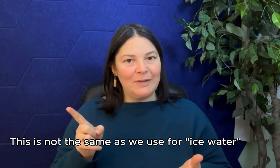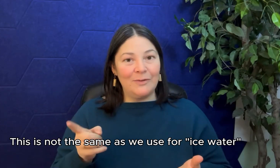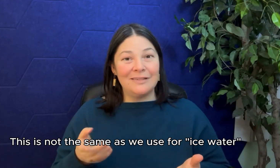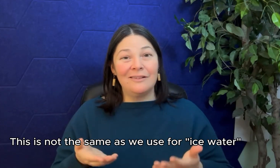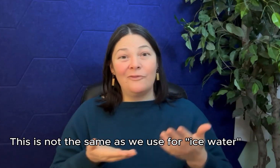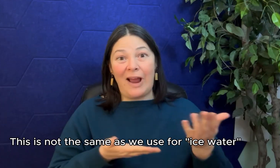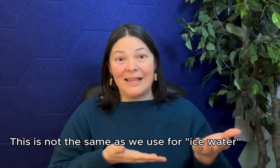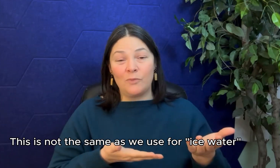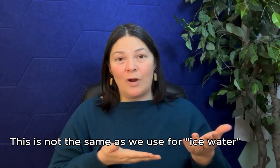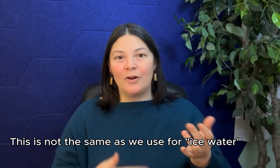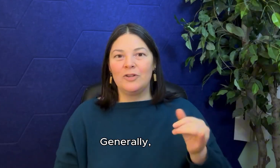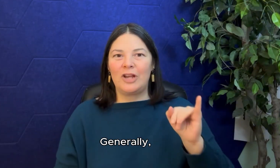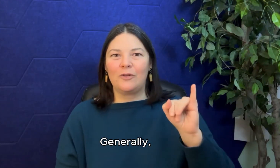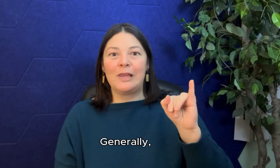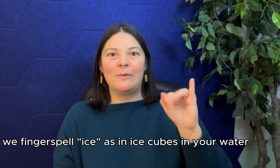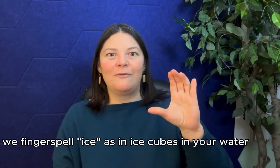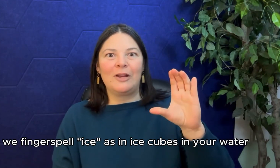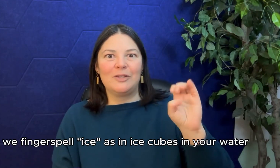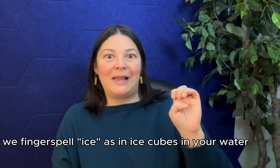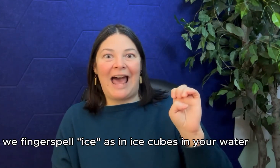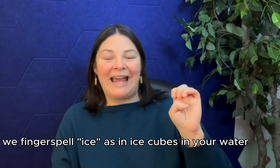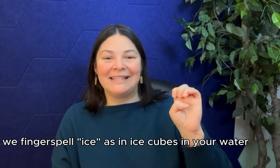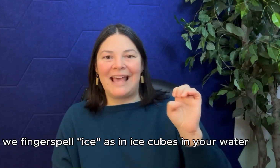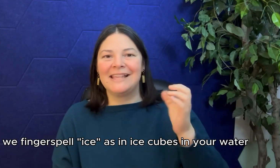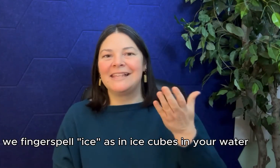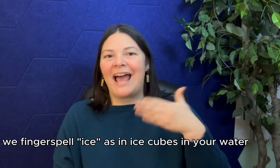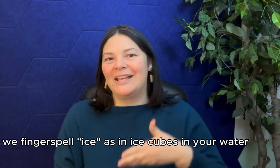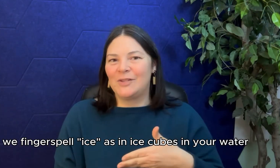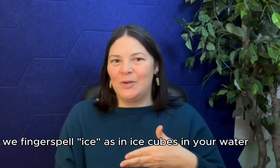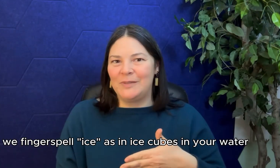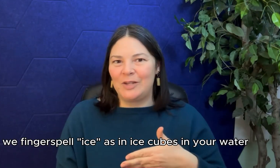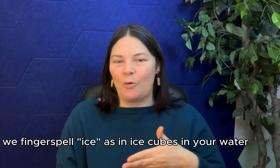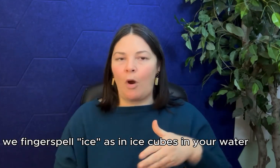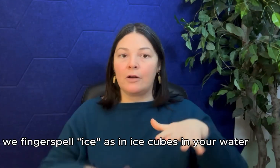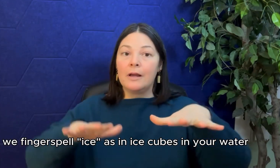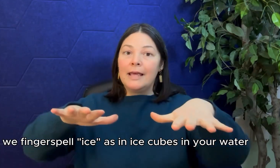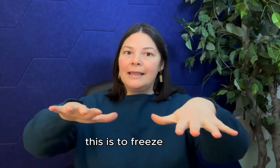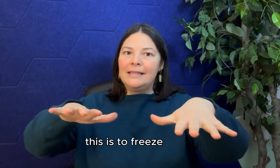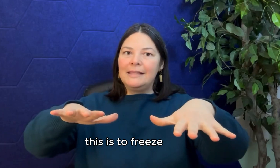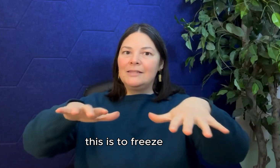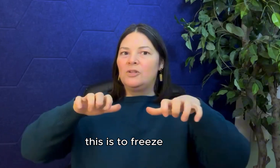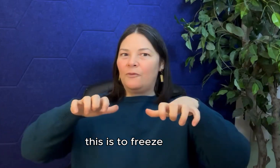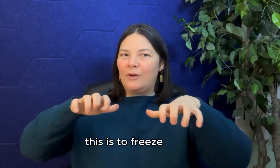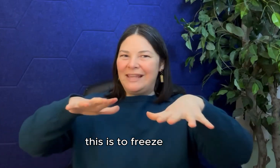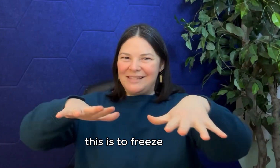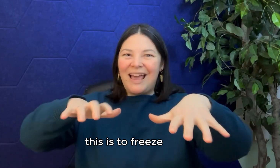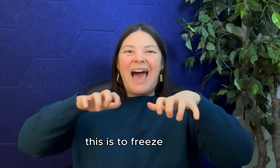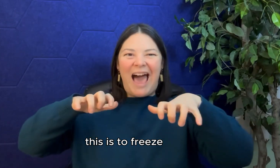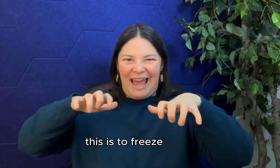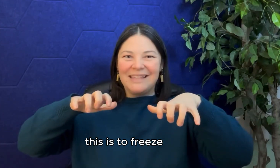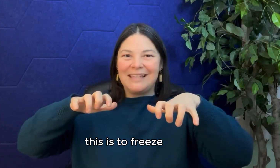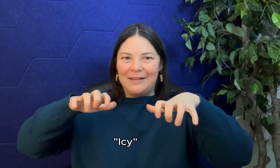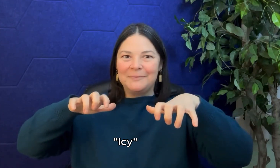use for ice water. Generally, we fingerspell ice as in ice cubes in your water. This is to freeze, icy.